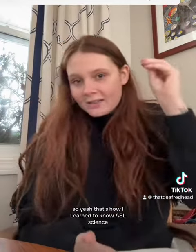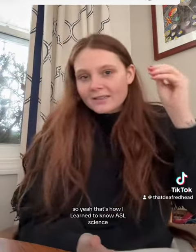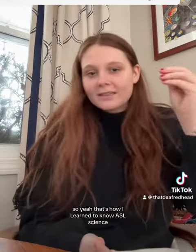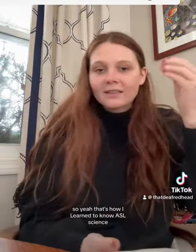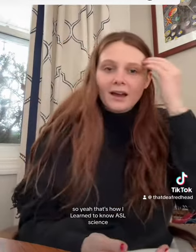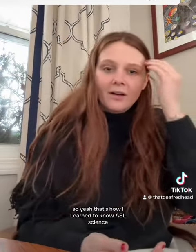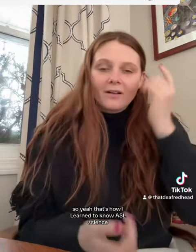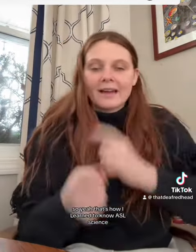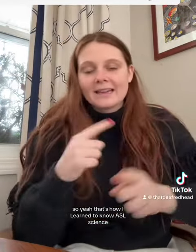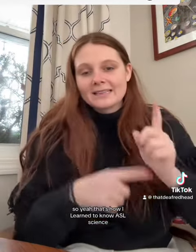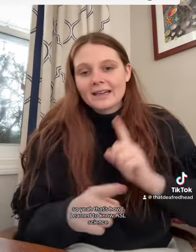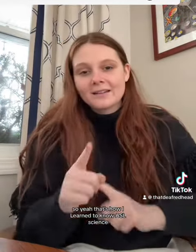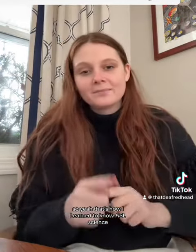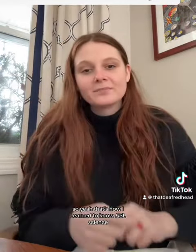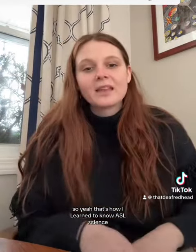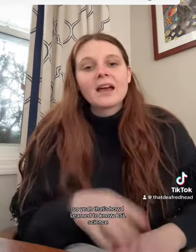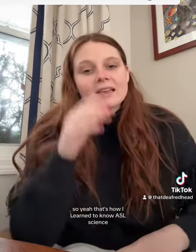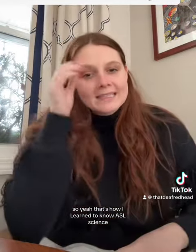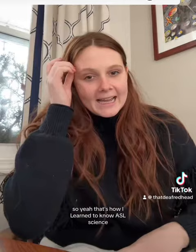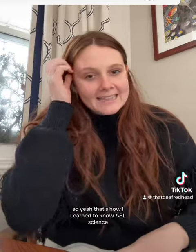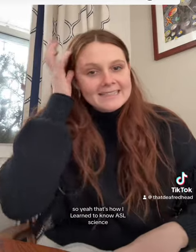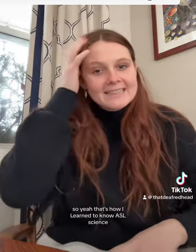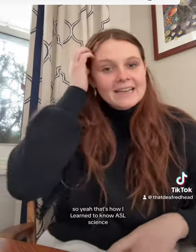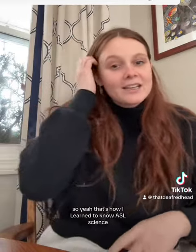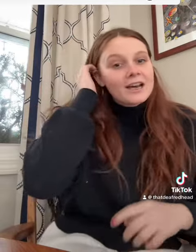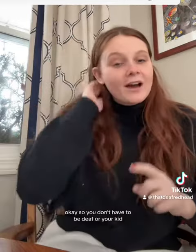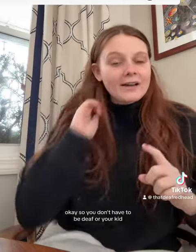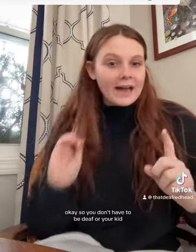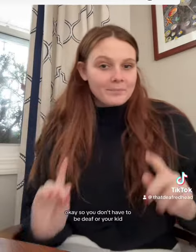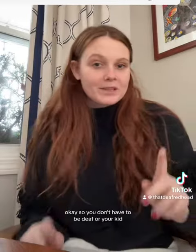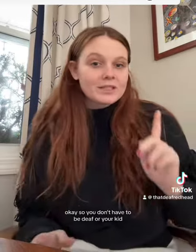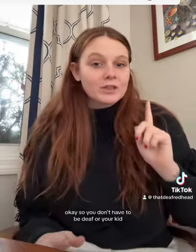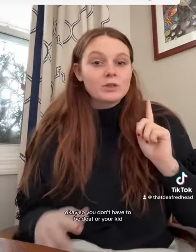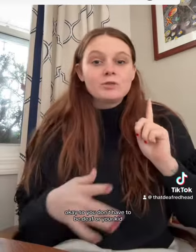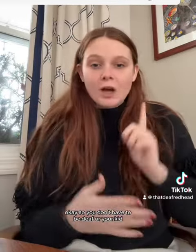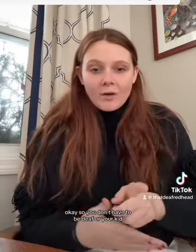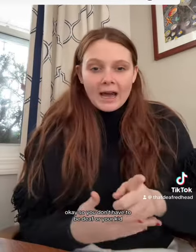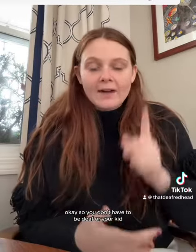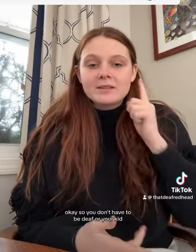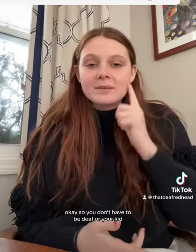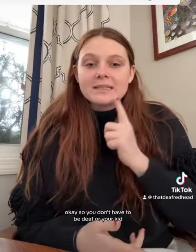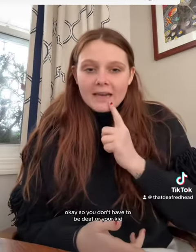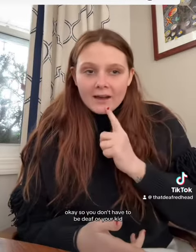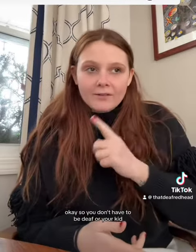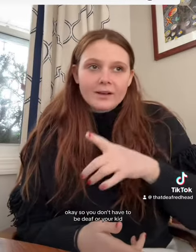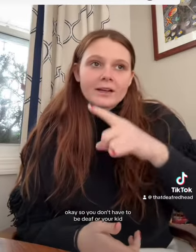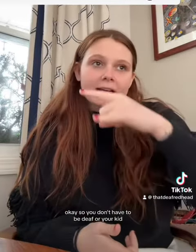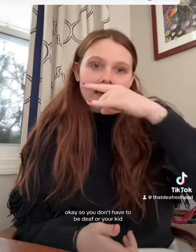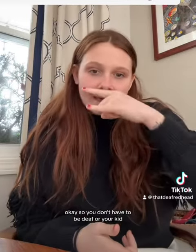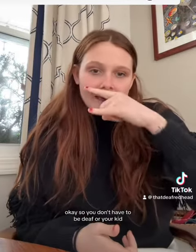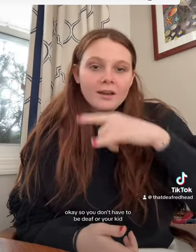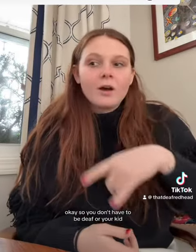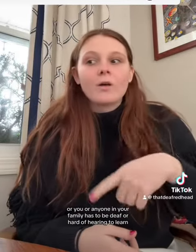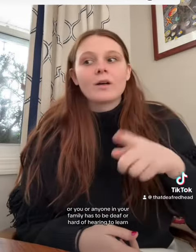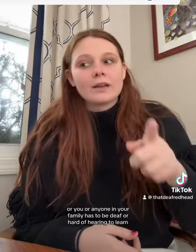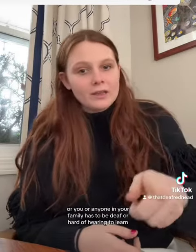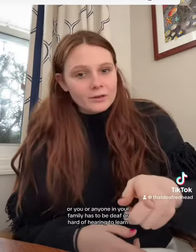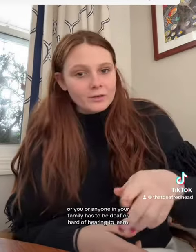to know ASL signs. Okay, so you don't have to be deaf, or your kid or you